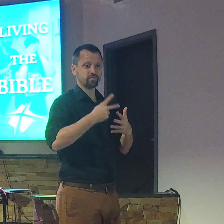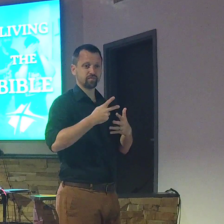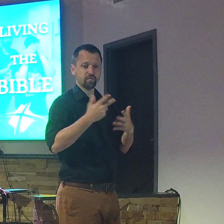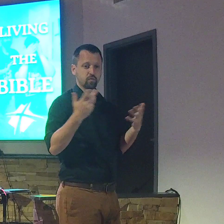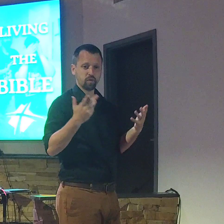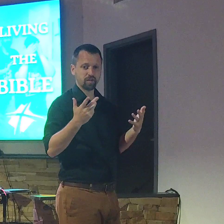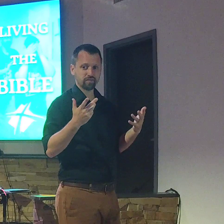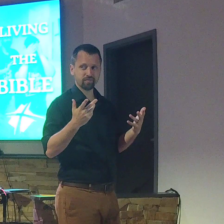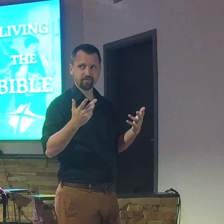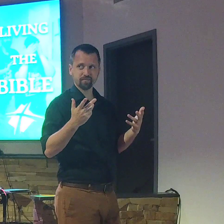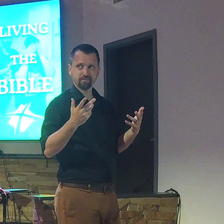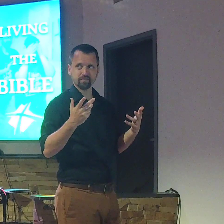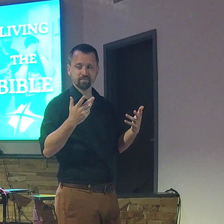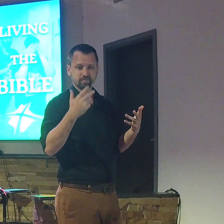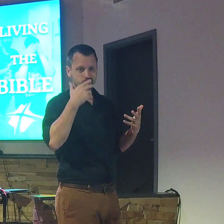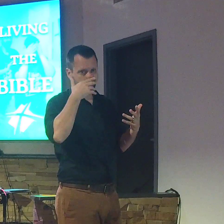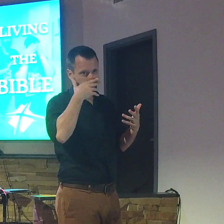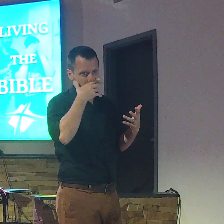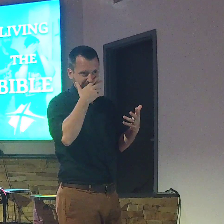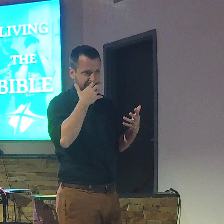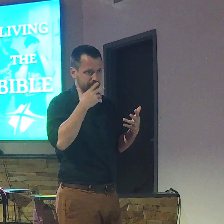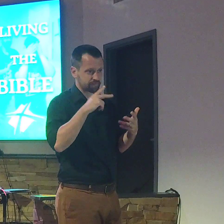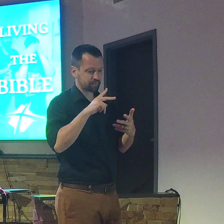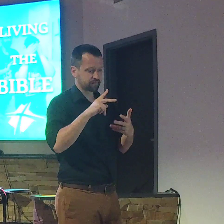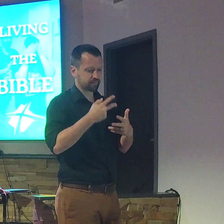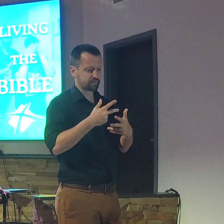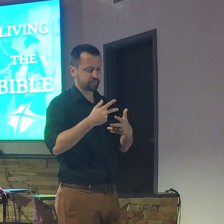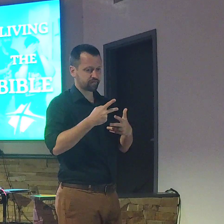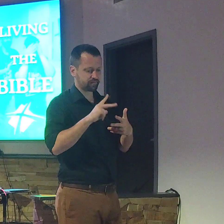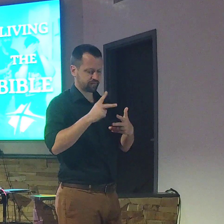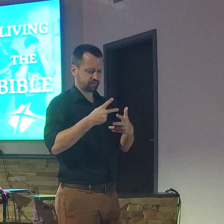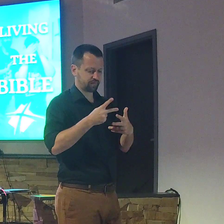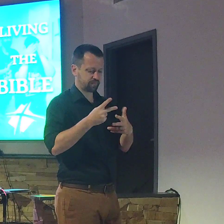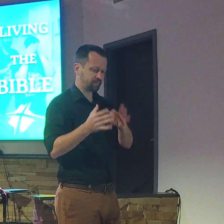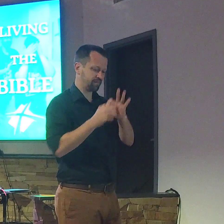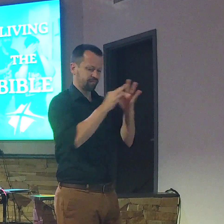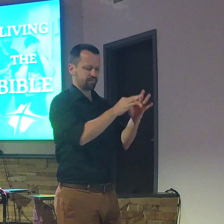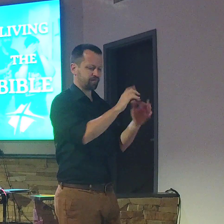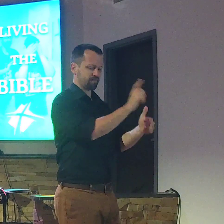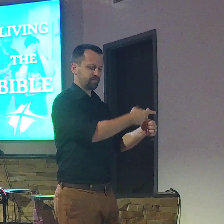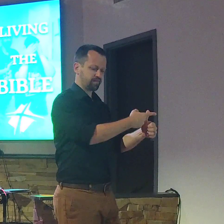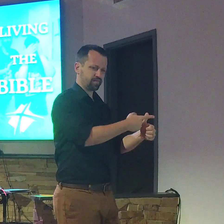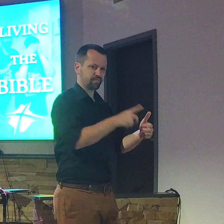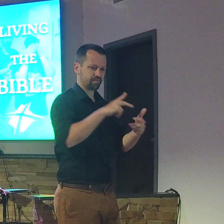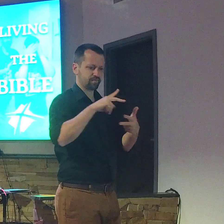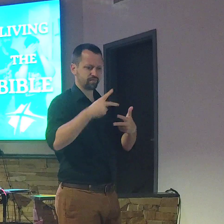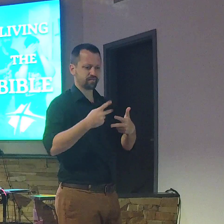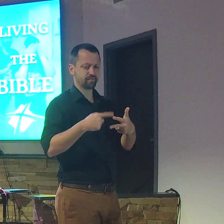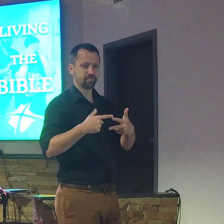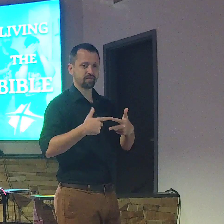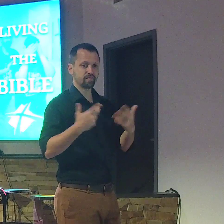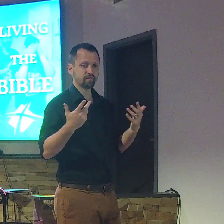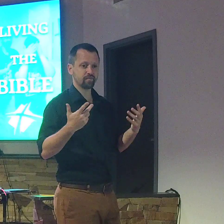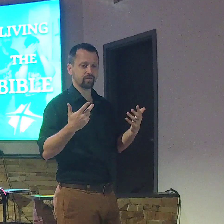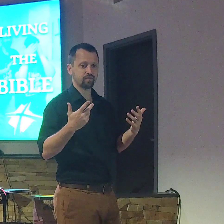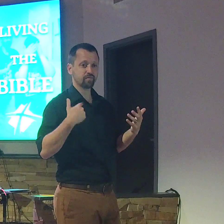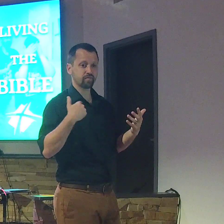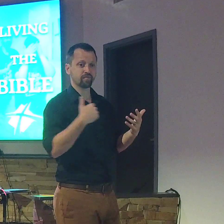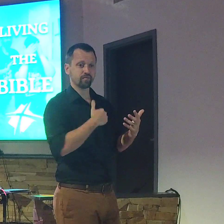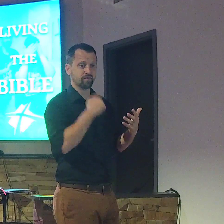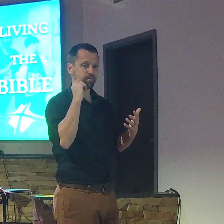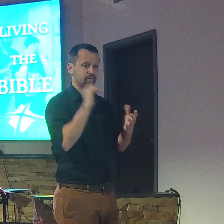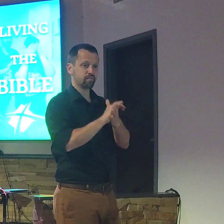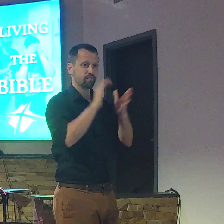this. And the second one actually kind of feeds the first. And that is by us as believers